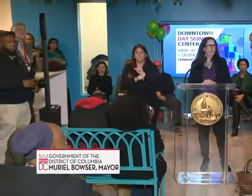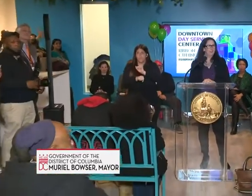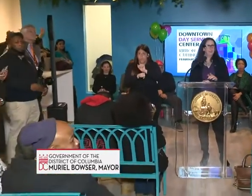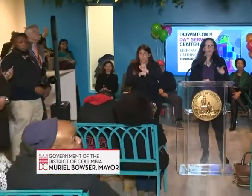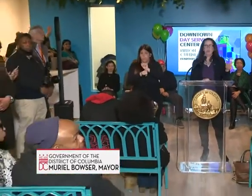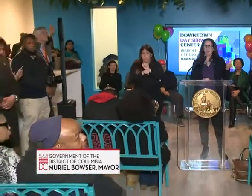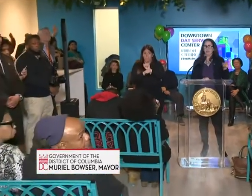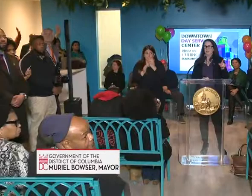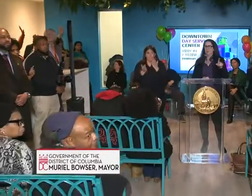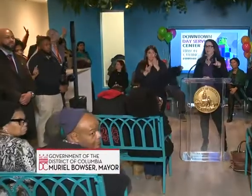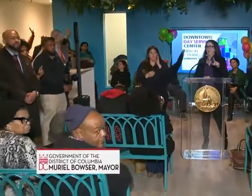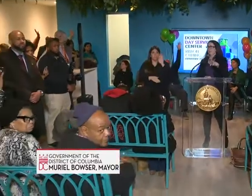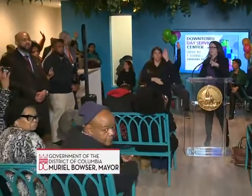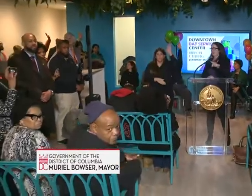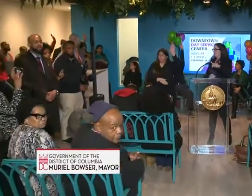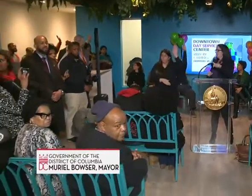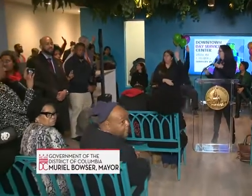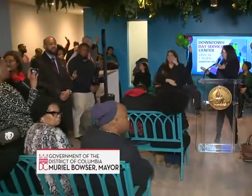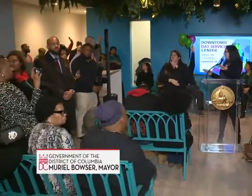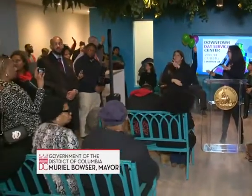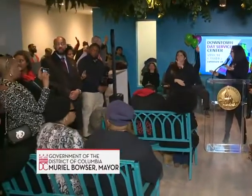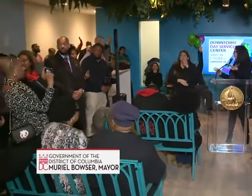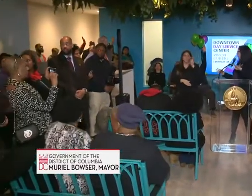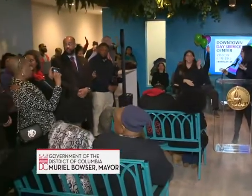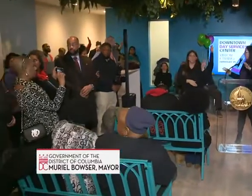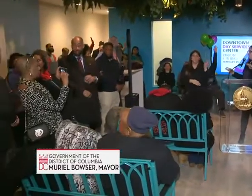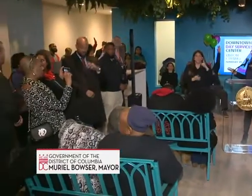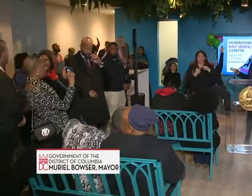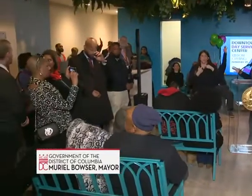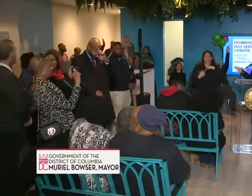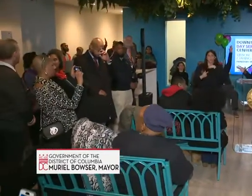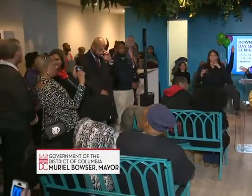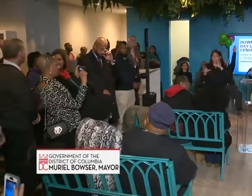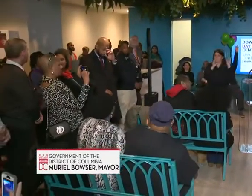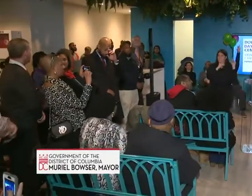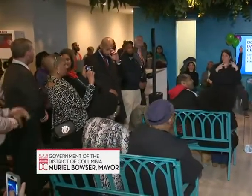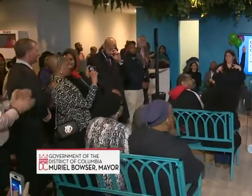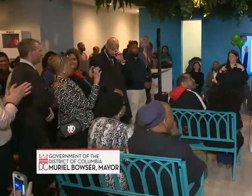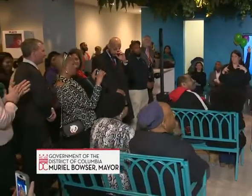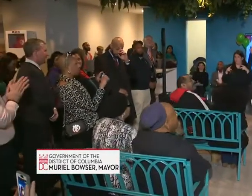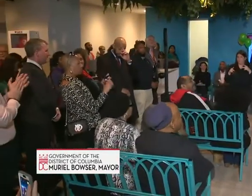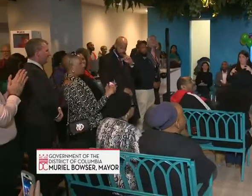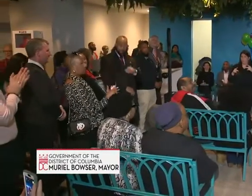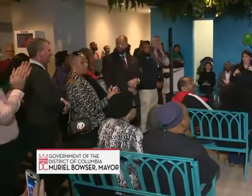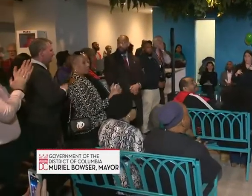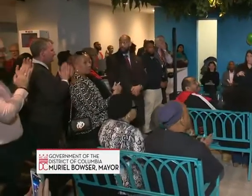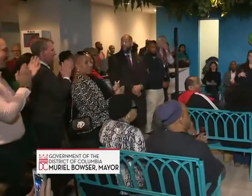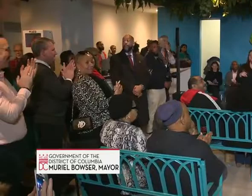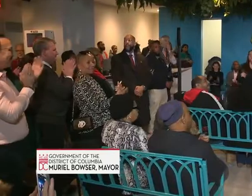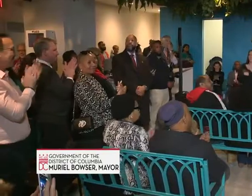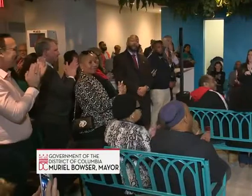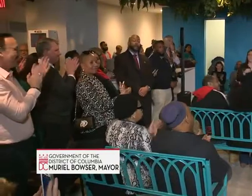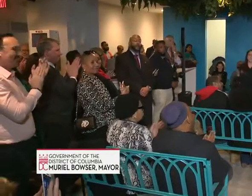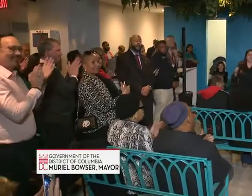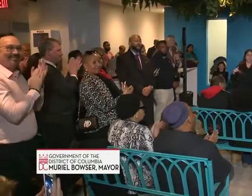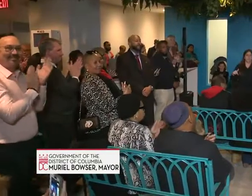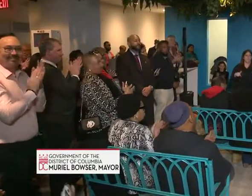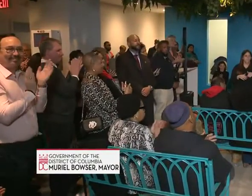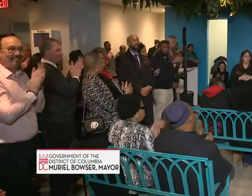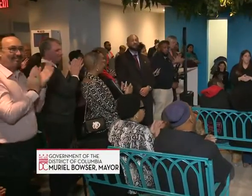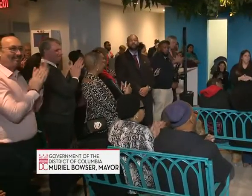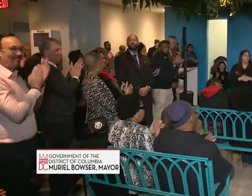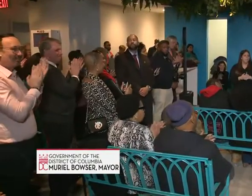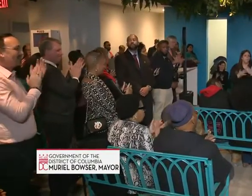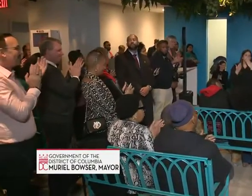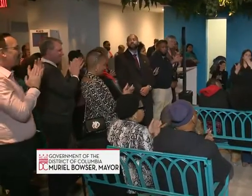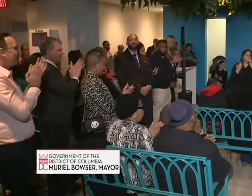here? Look around, everybody, because this is who's going to be here when we all leave this party today, right? So let's thank them all. We're really